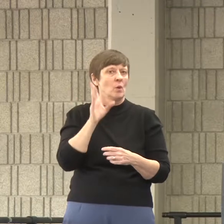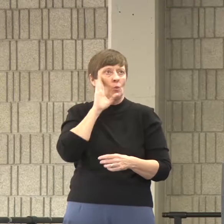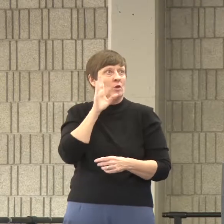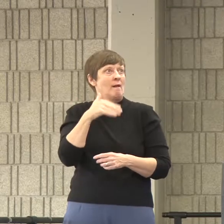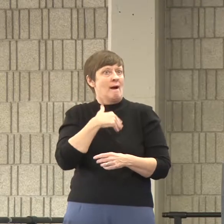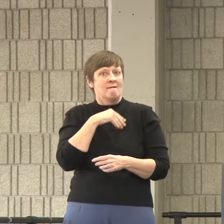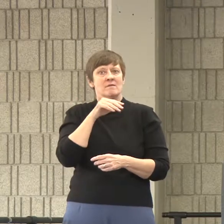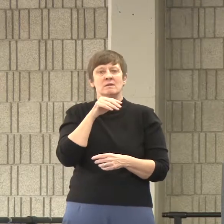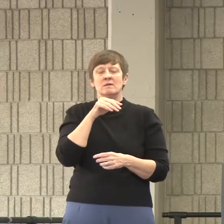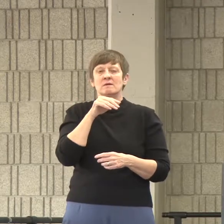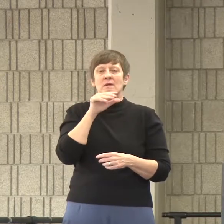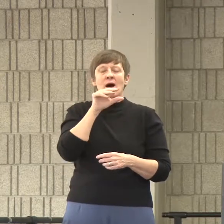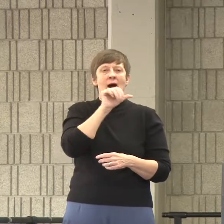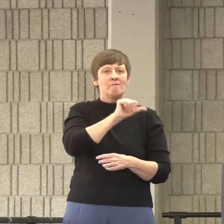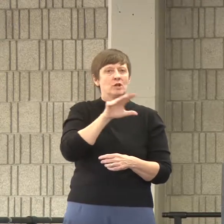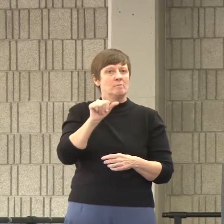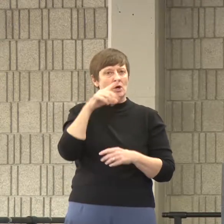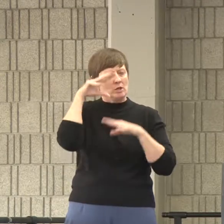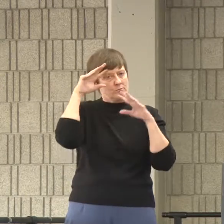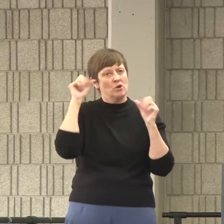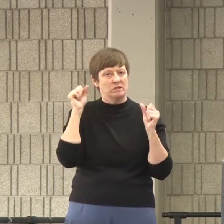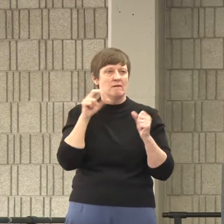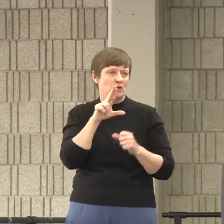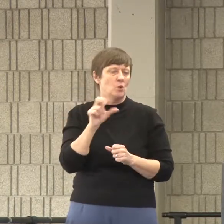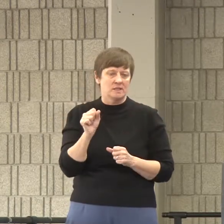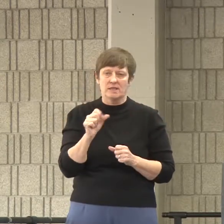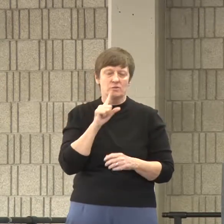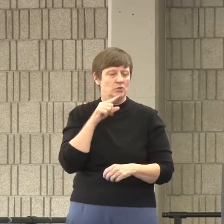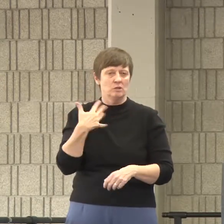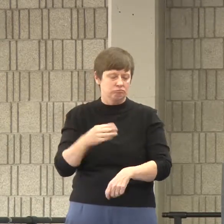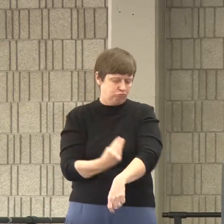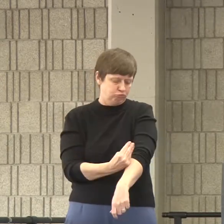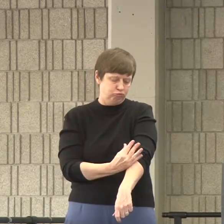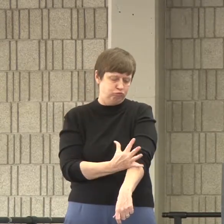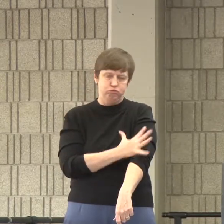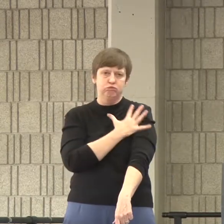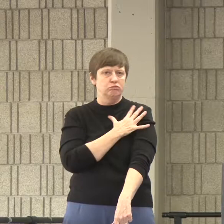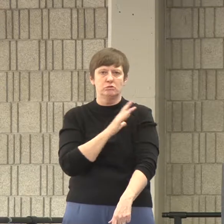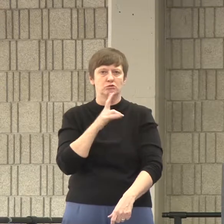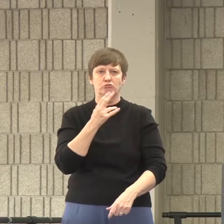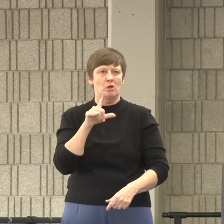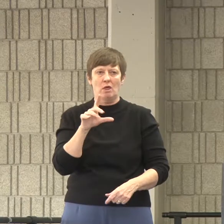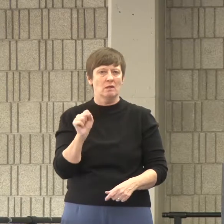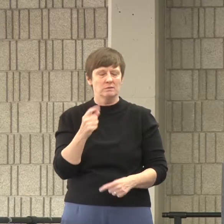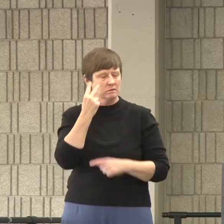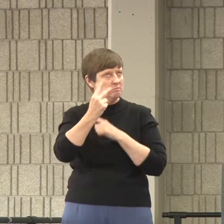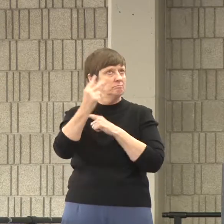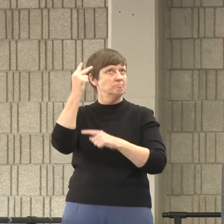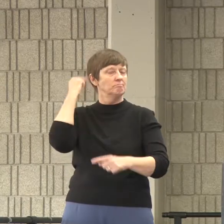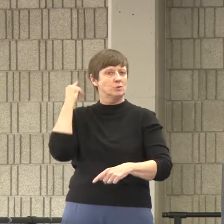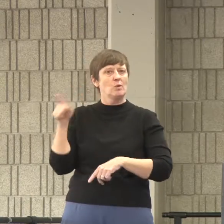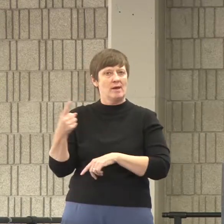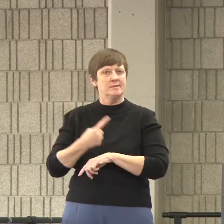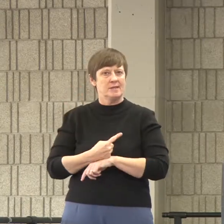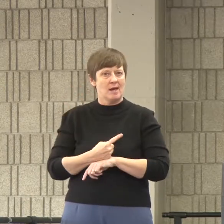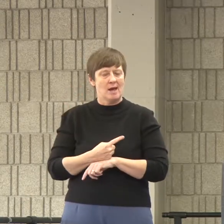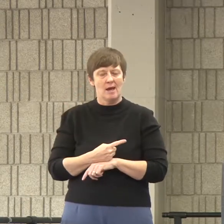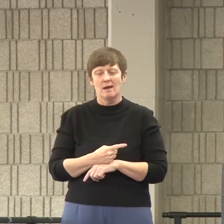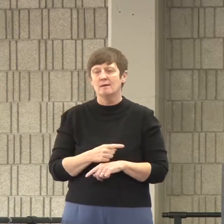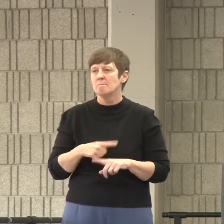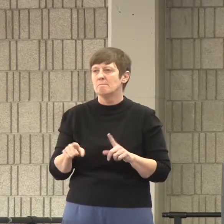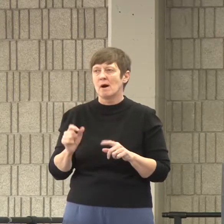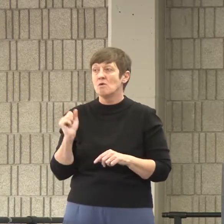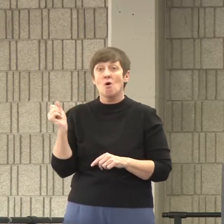of the United States? So it gives me chills thinking back to that day. But not all of us can have the